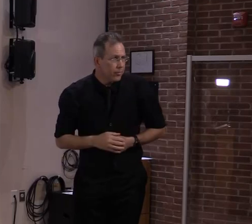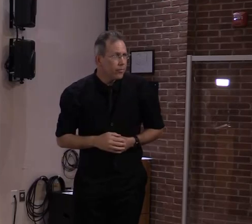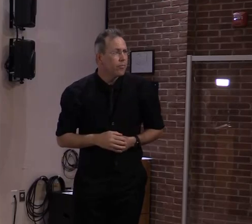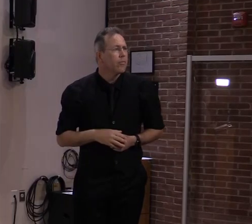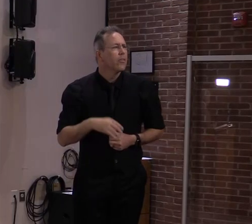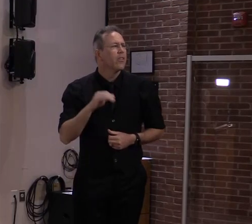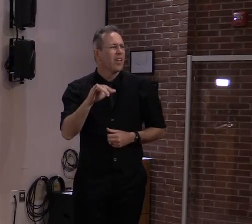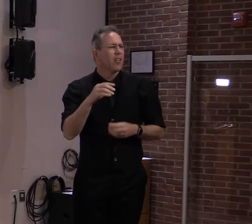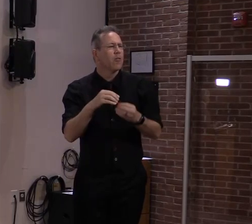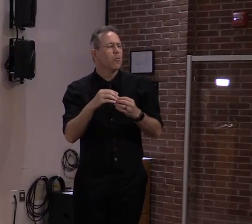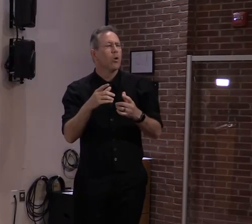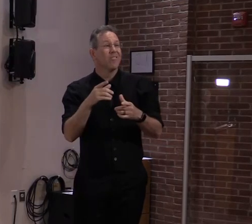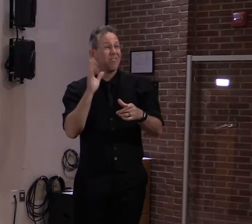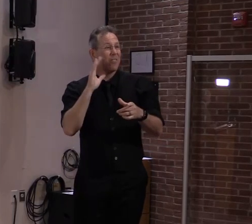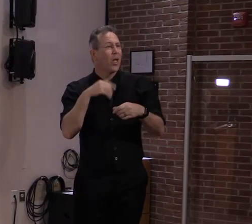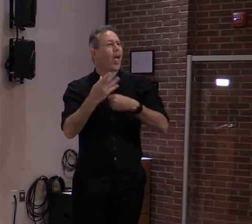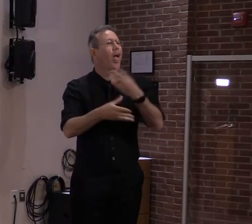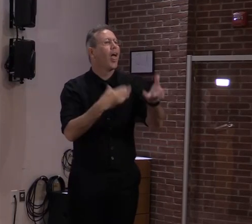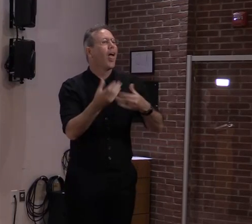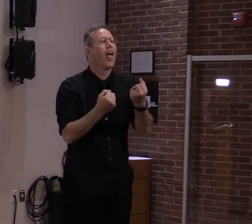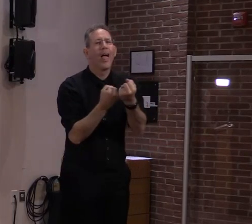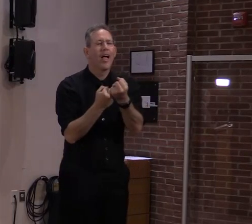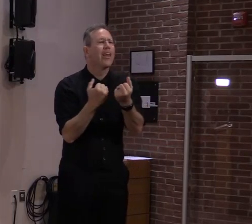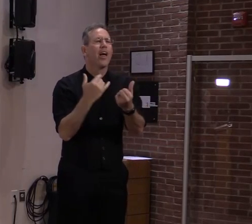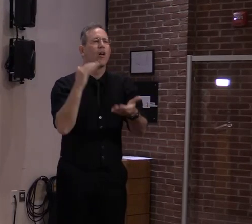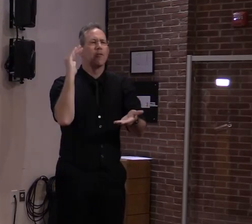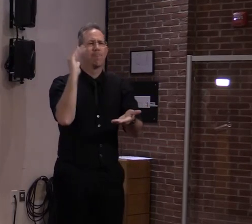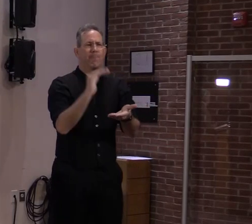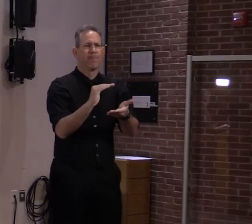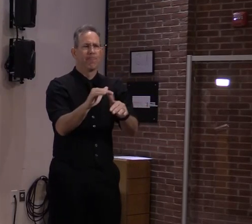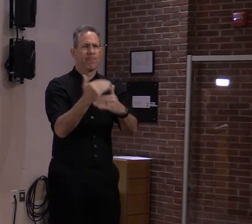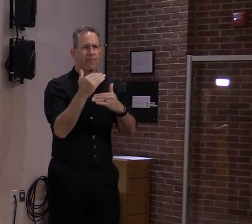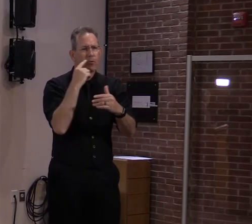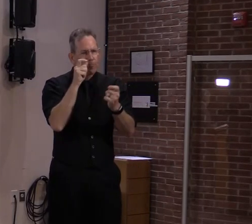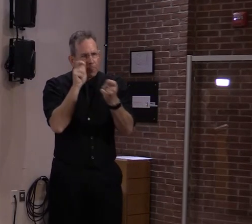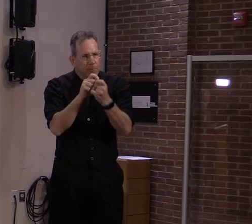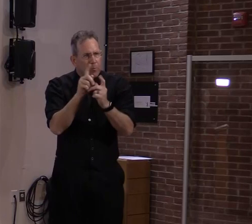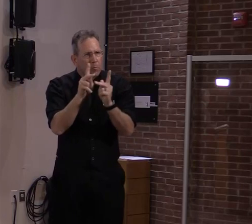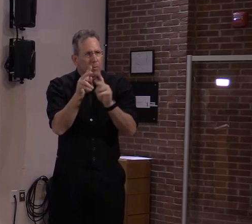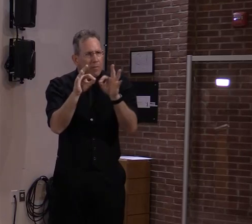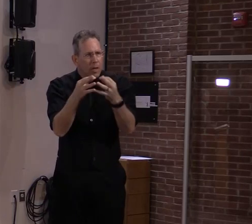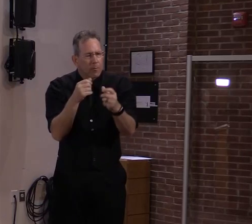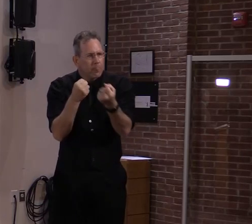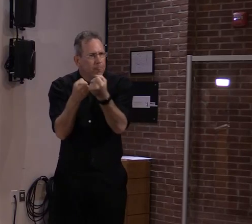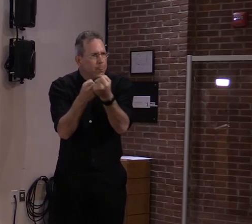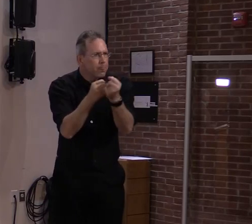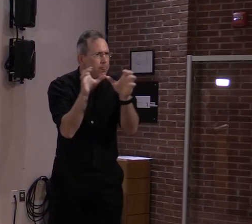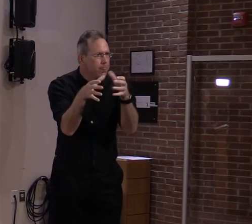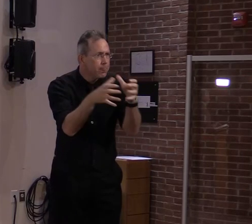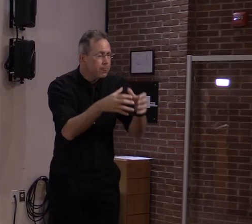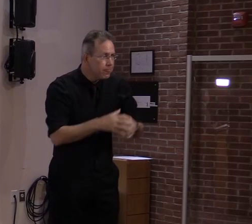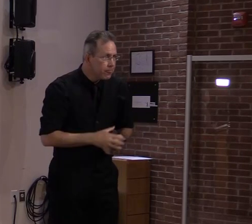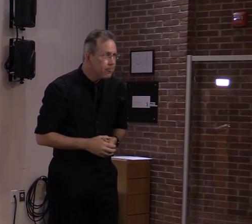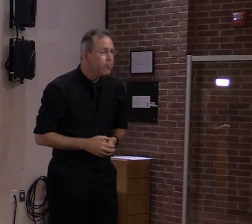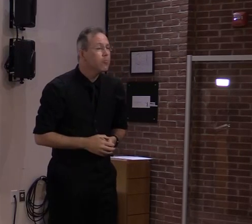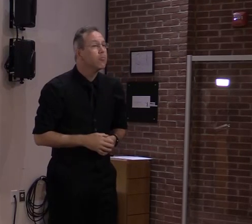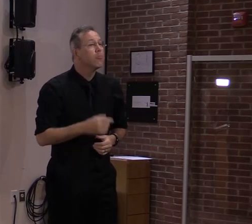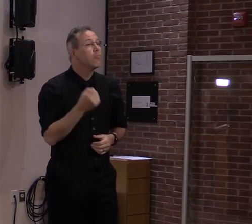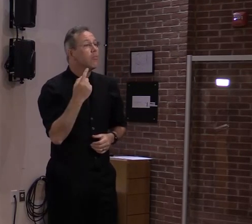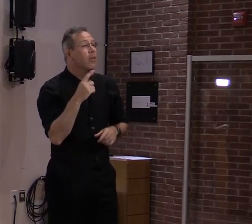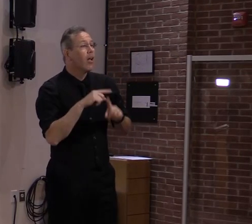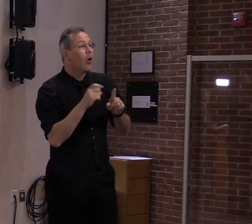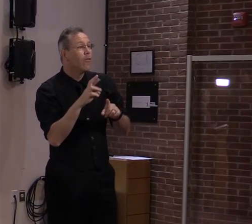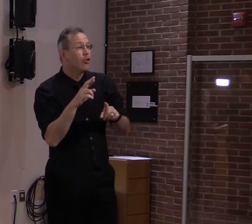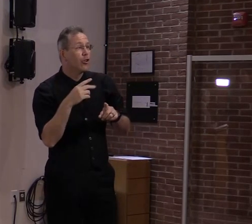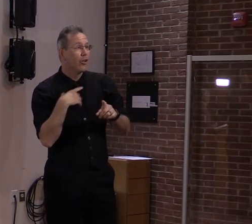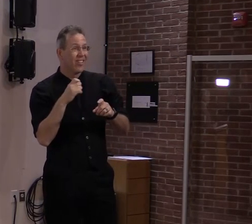criteria for the front door of this program, we are expanding other programs to help those that don't qualify